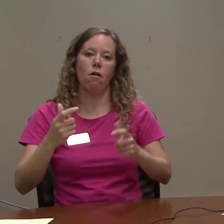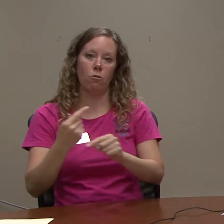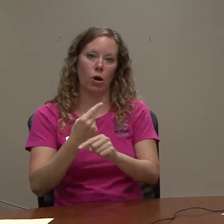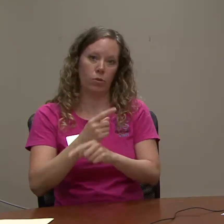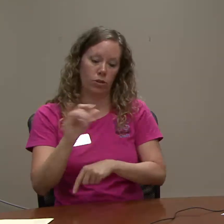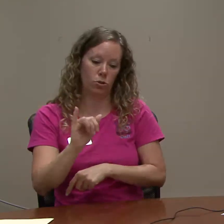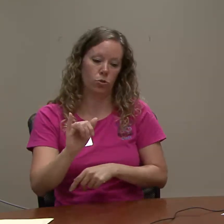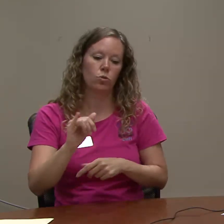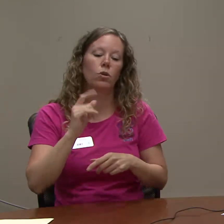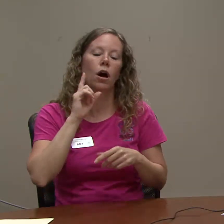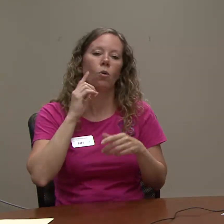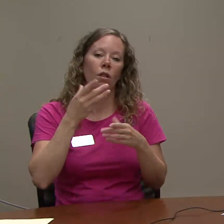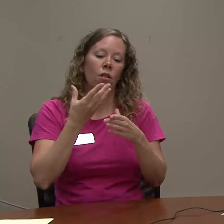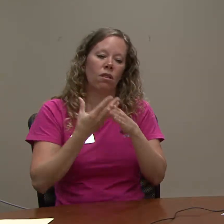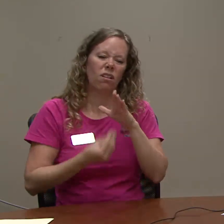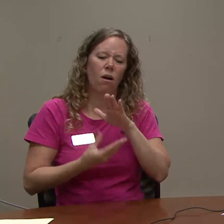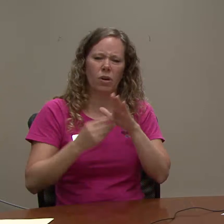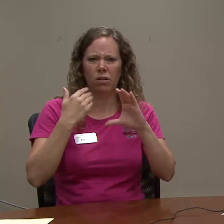members.